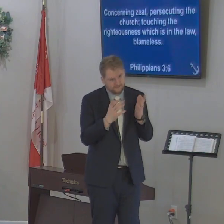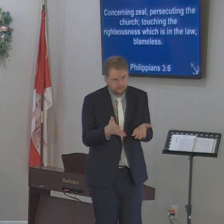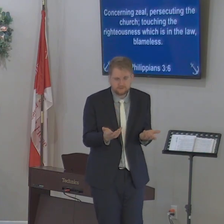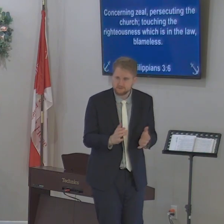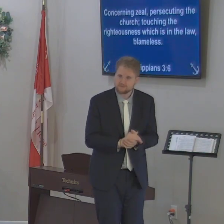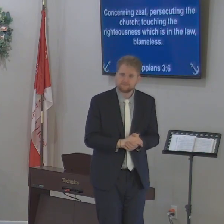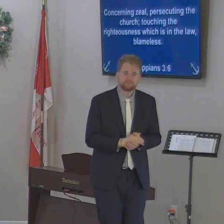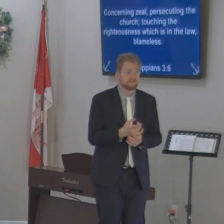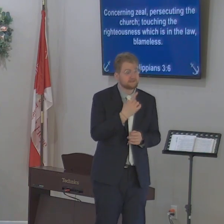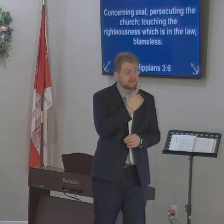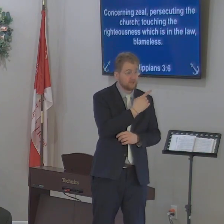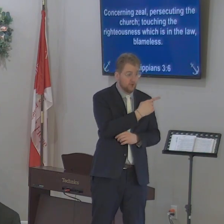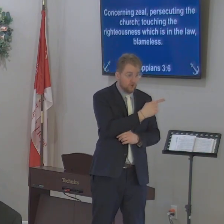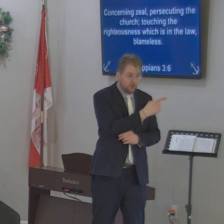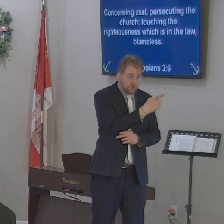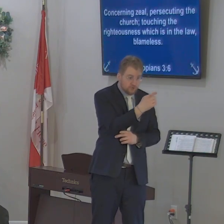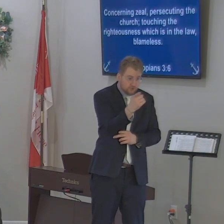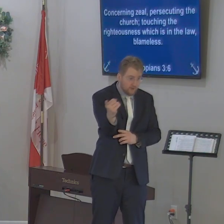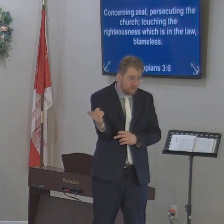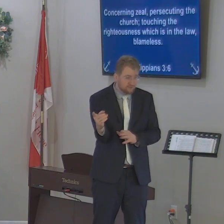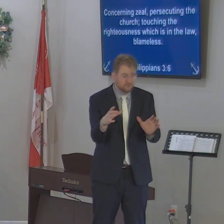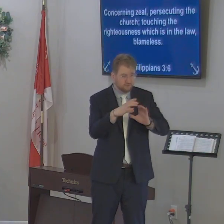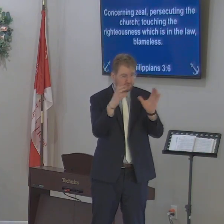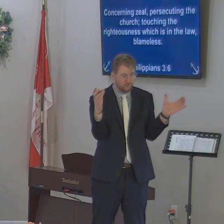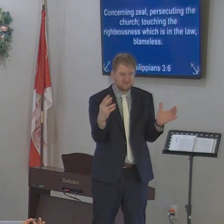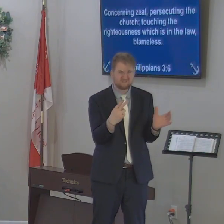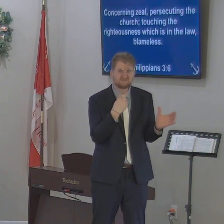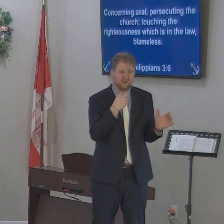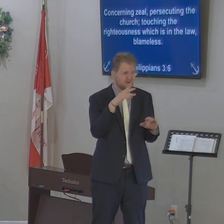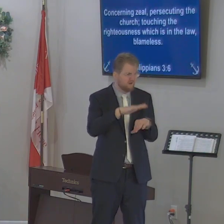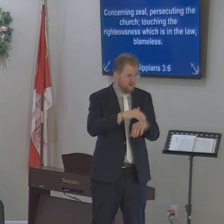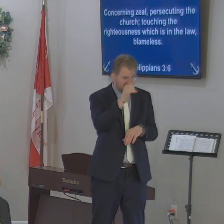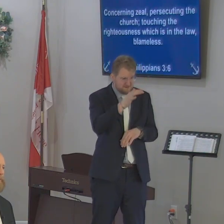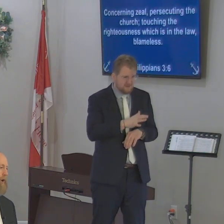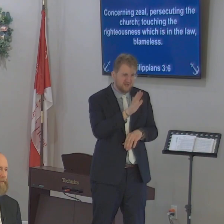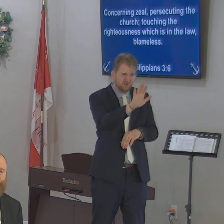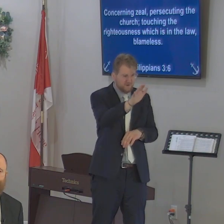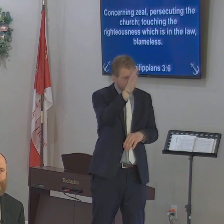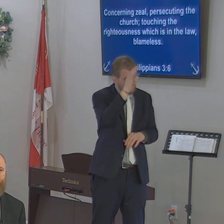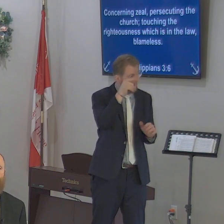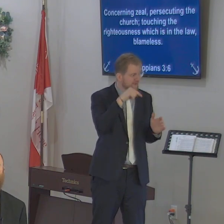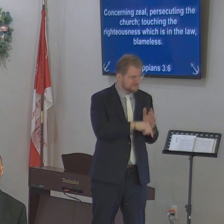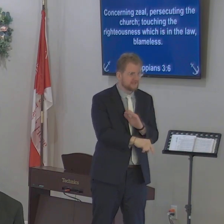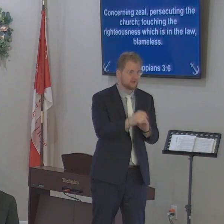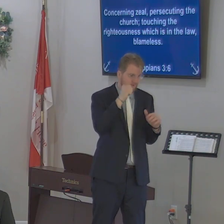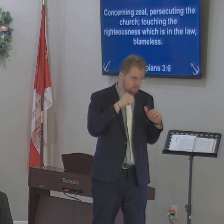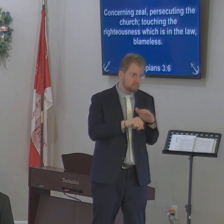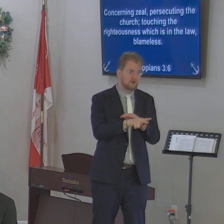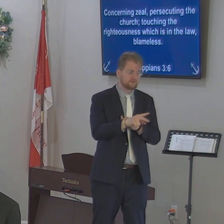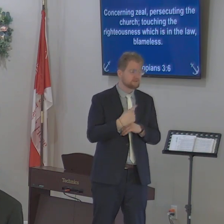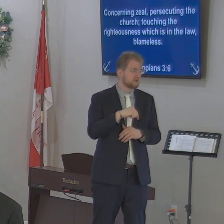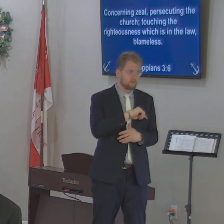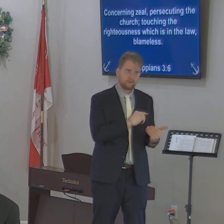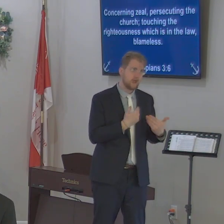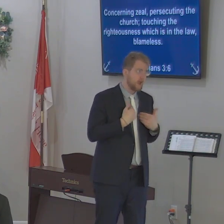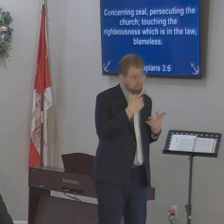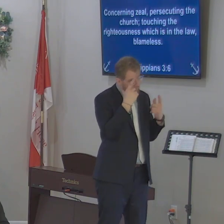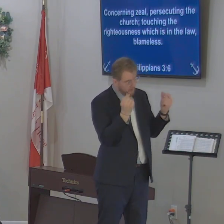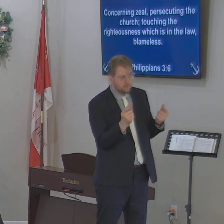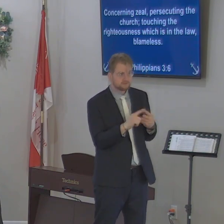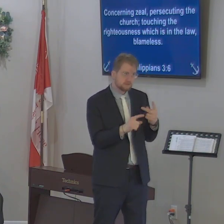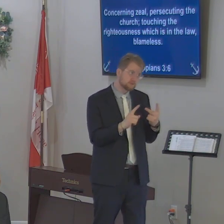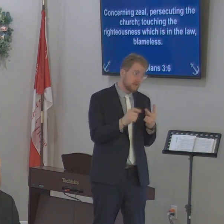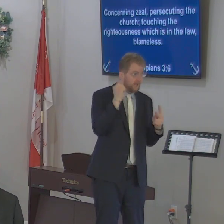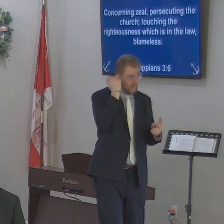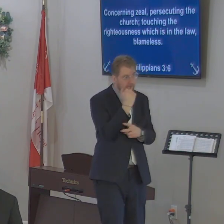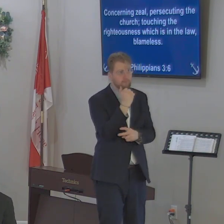he says, "You guys are so stuck on men." He says, "Your fathers killed the prophets. We had Moses and we had Abraham. And we had prophet